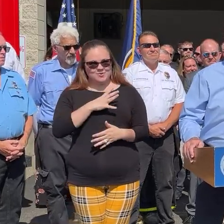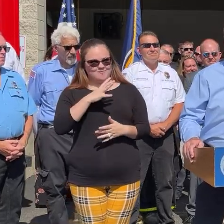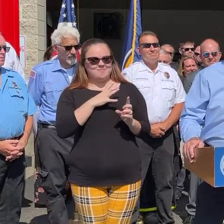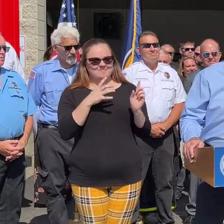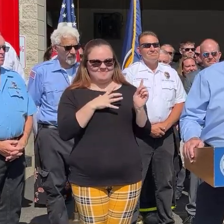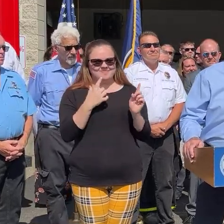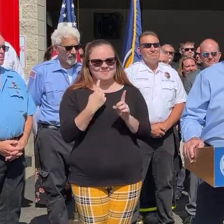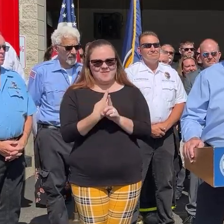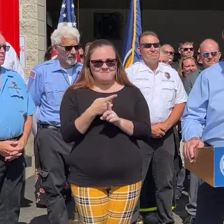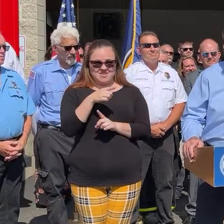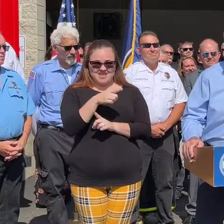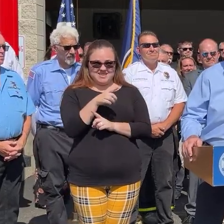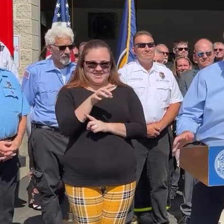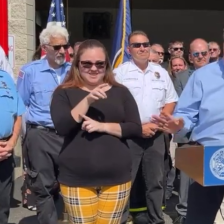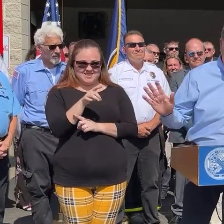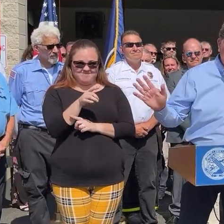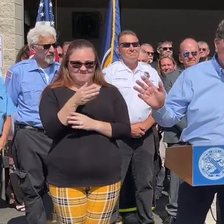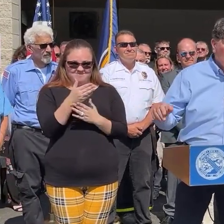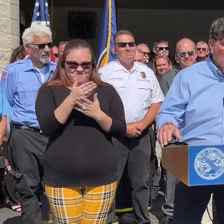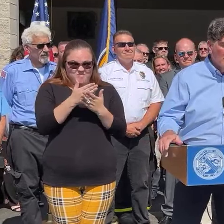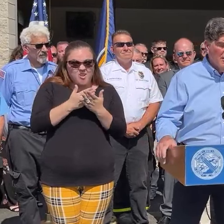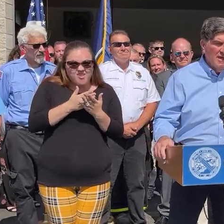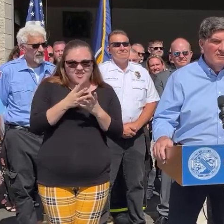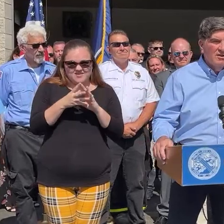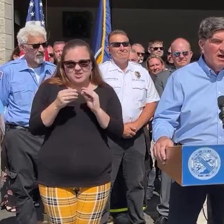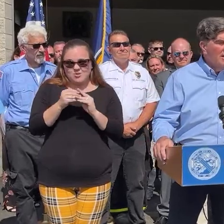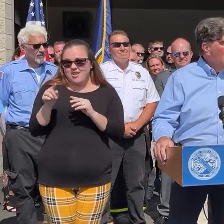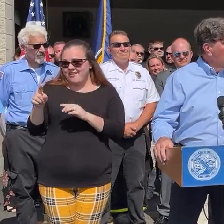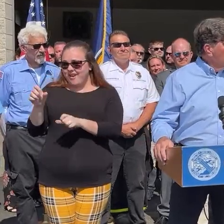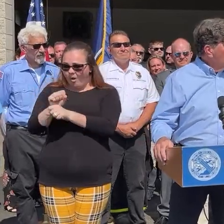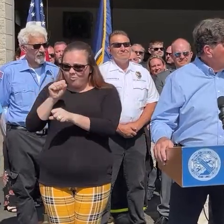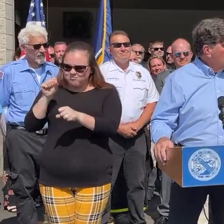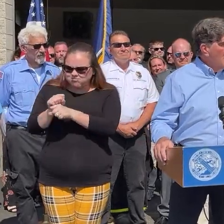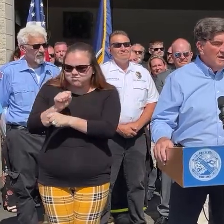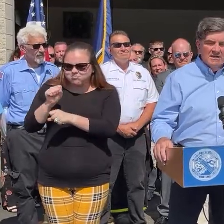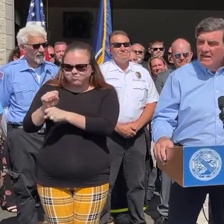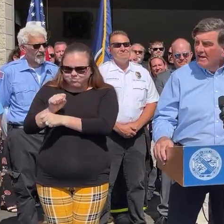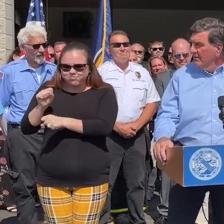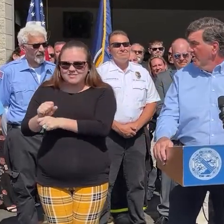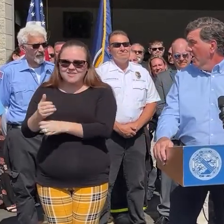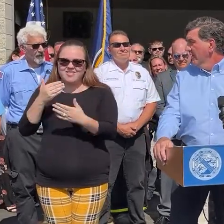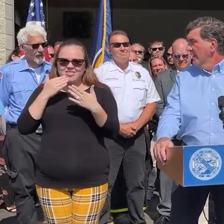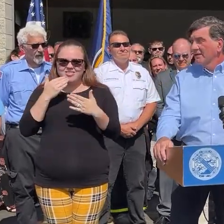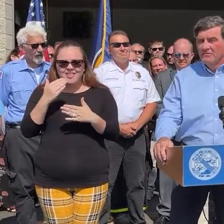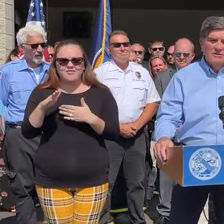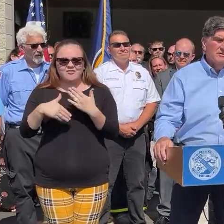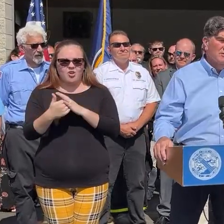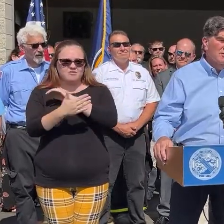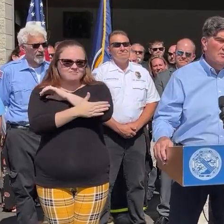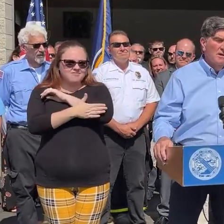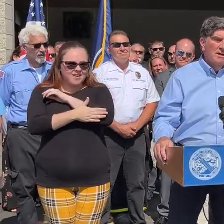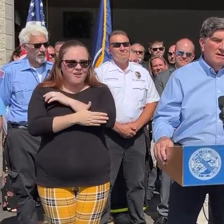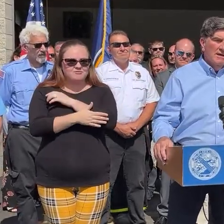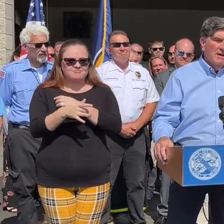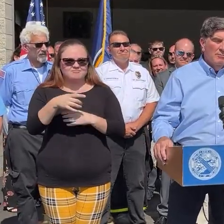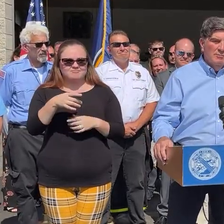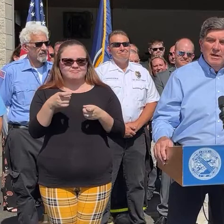is 1/100th of the story for all of the work that they've done. Thank you to the county executive and all the elected officials